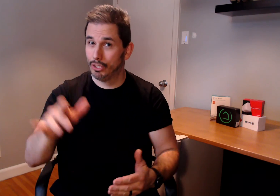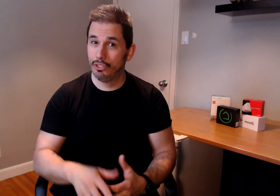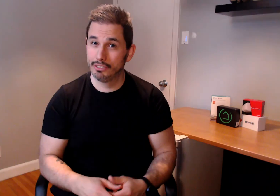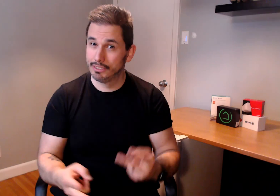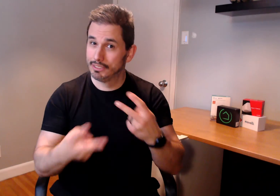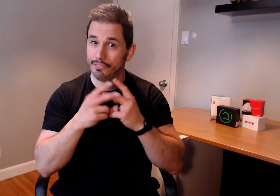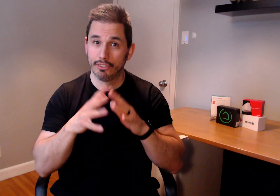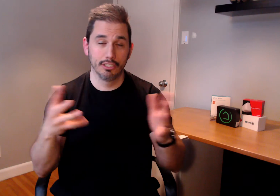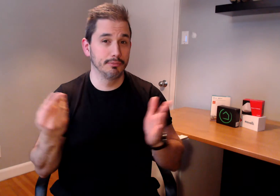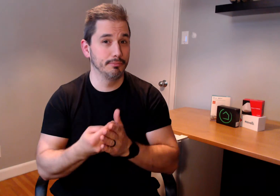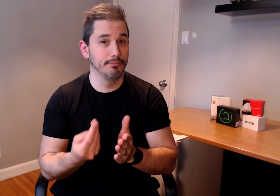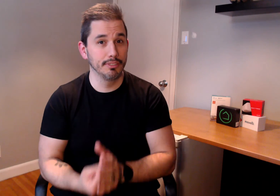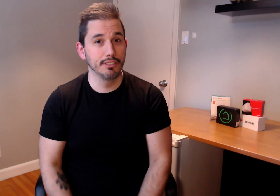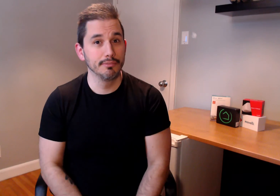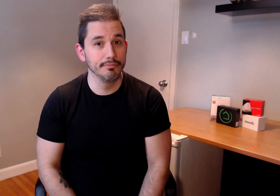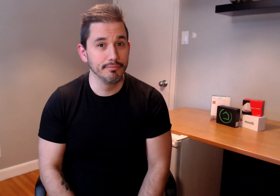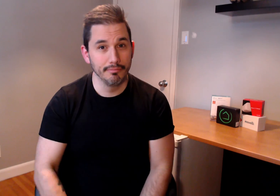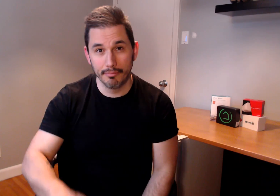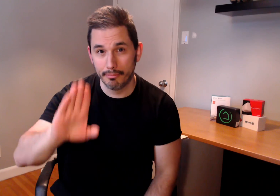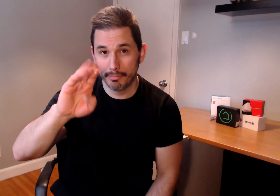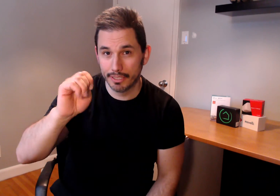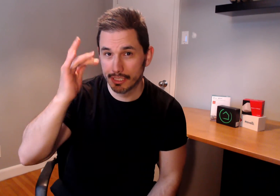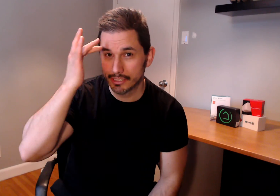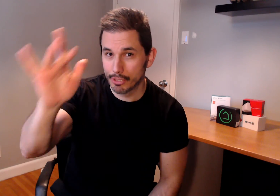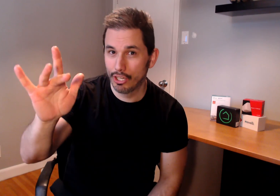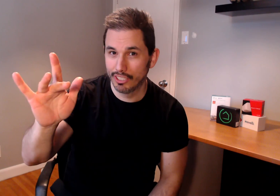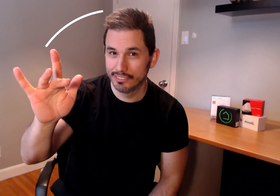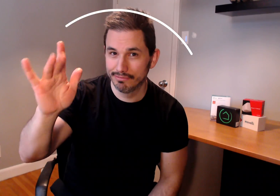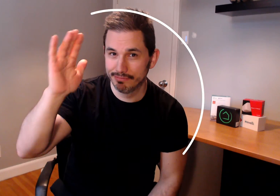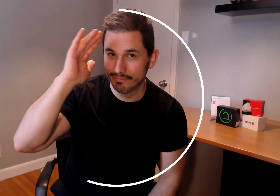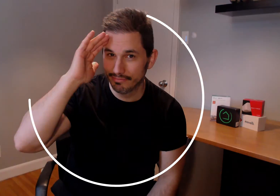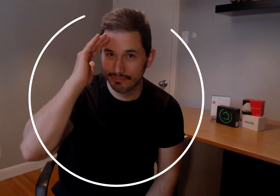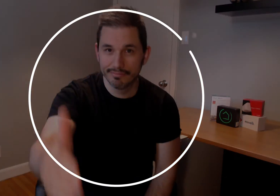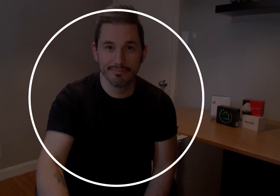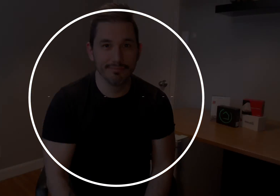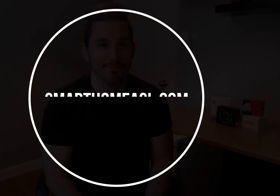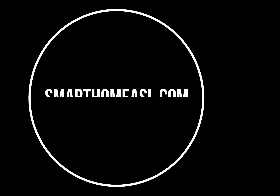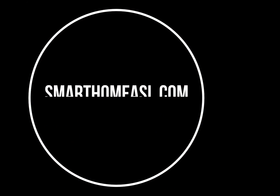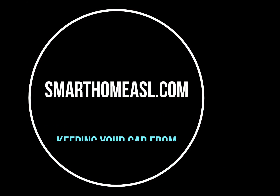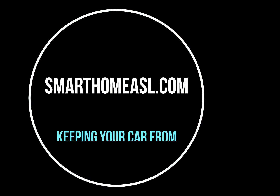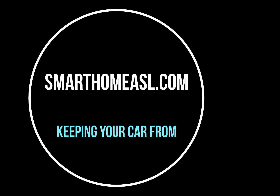weather, that's pretty smart, and it can save you a lot of money. All right, be smart.